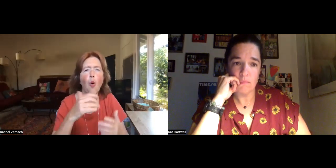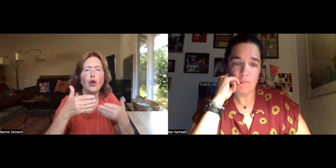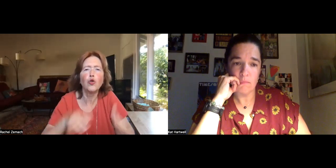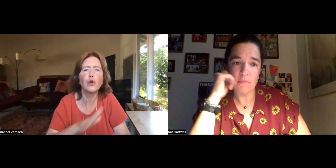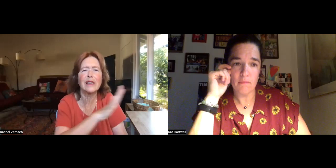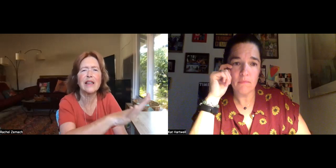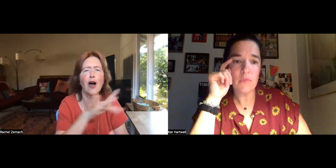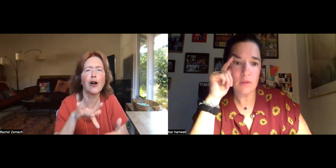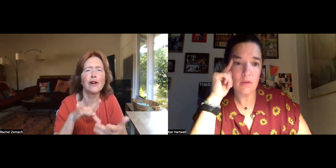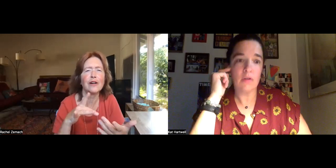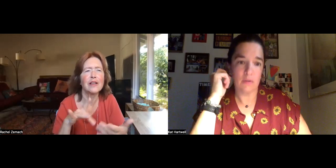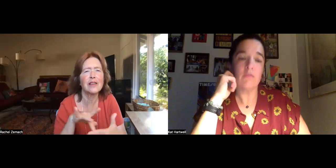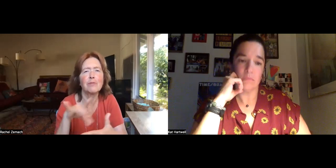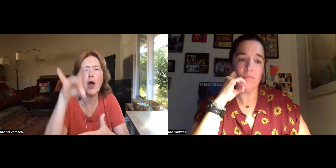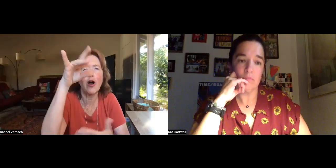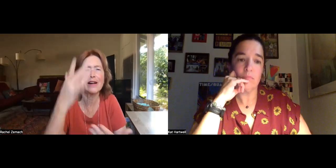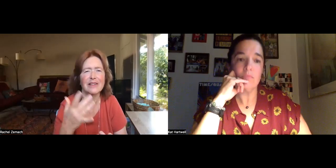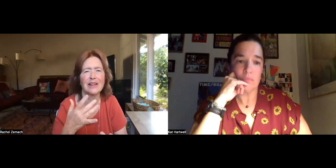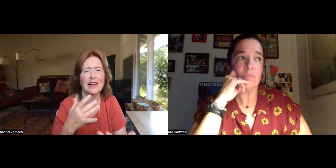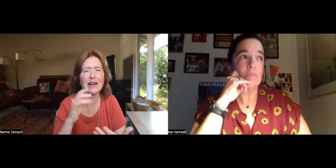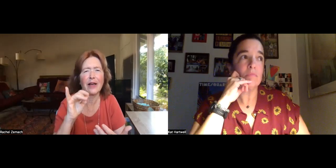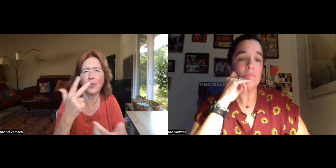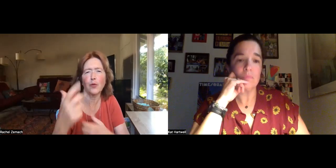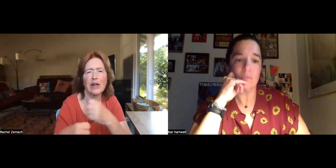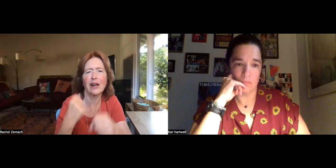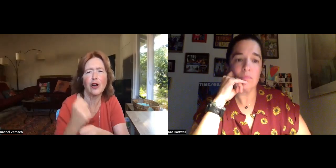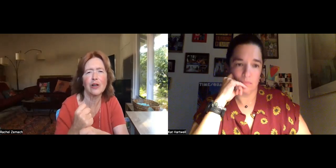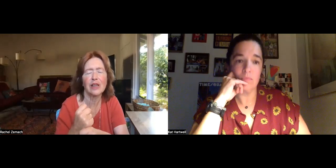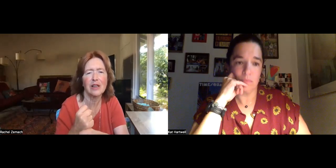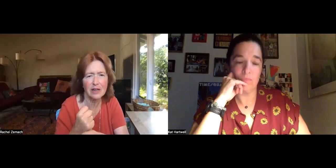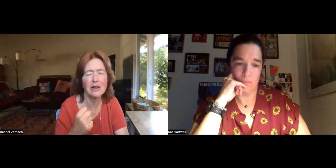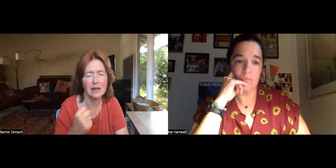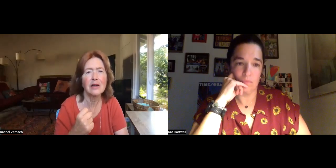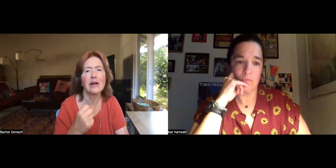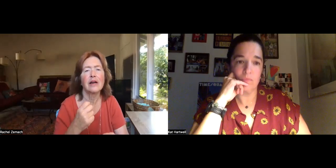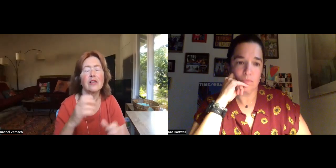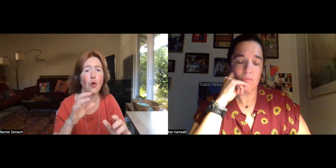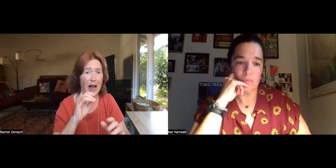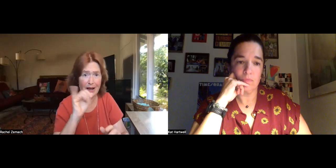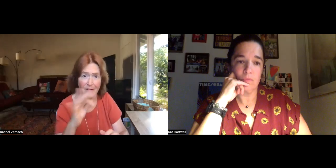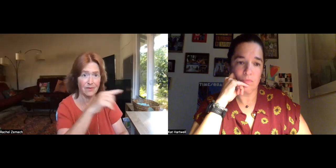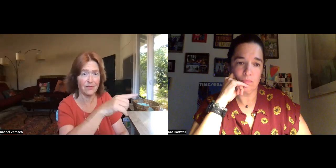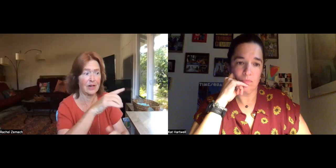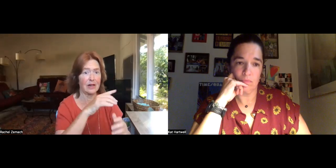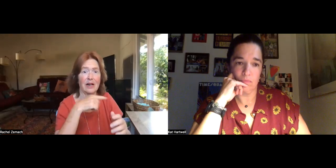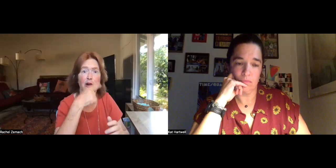Won't lose their spirit in 3 years. So if here